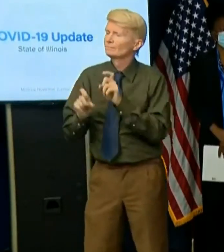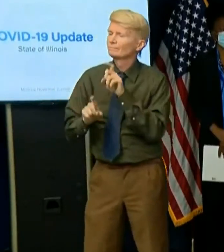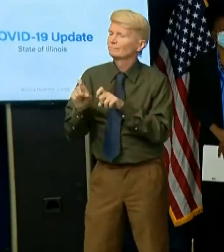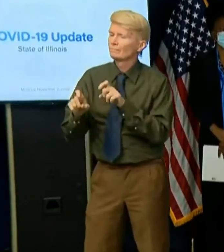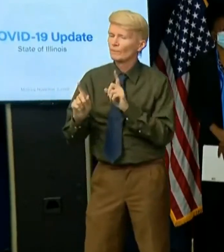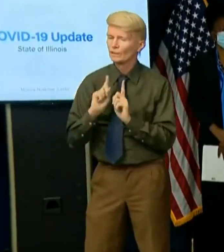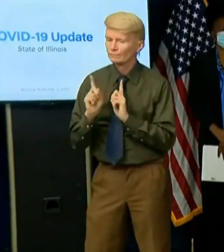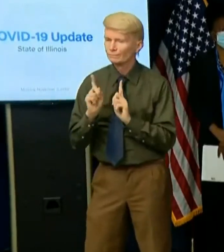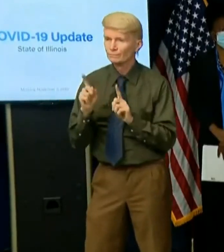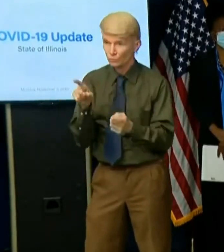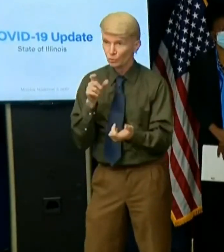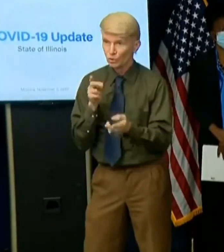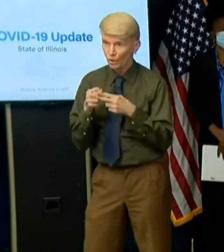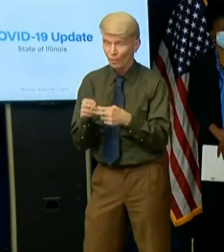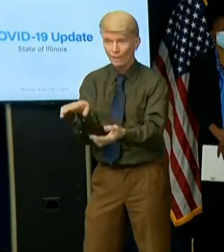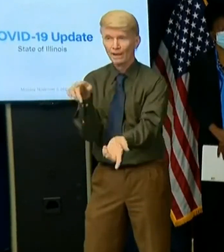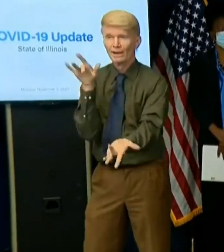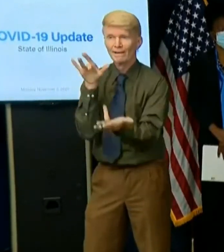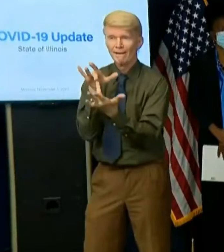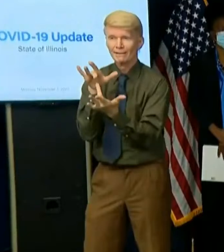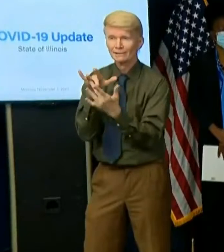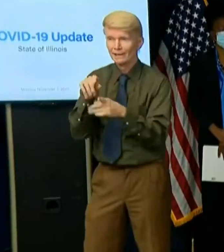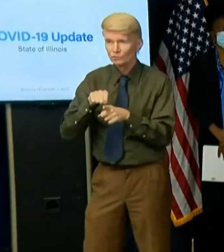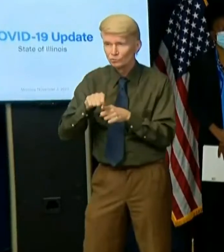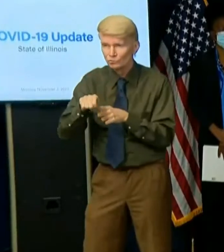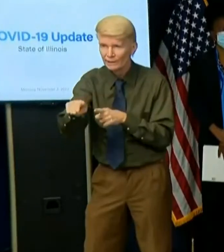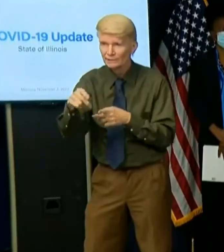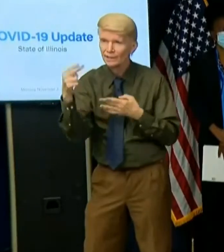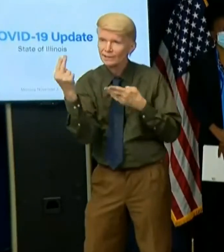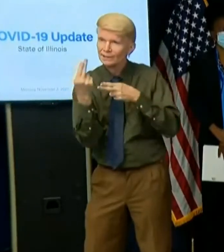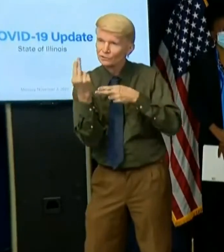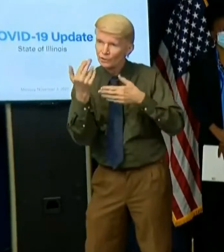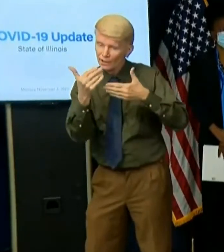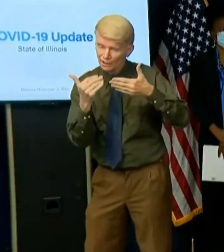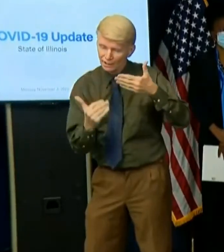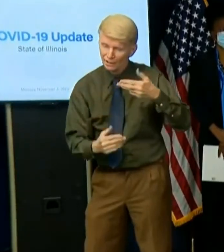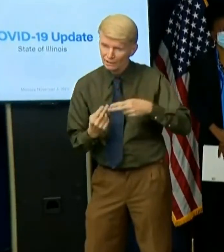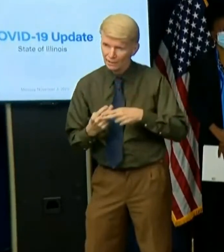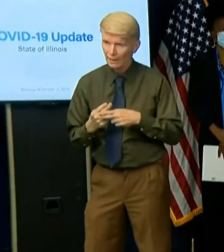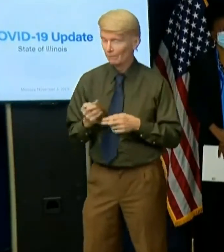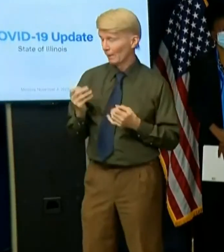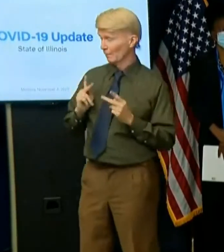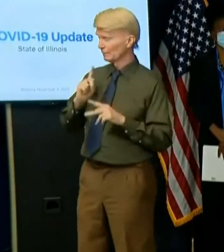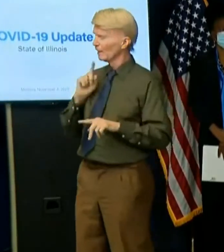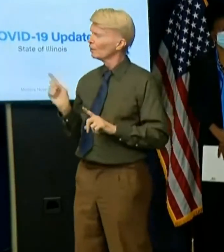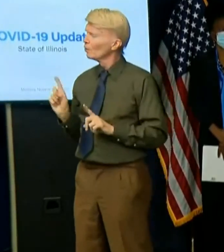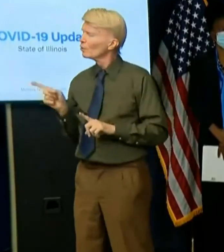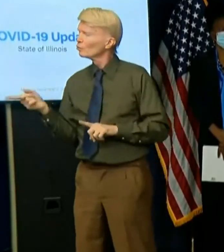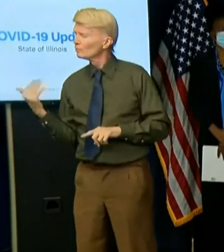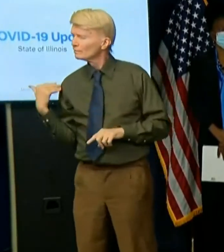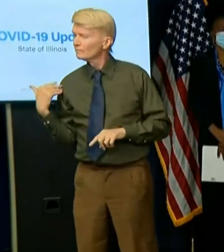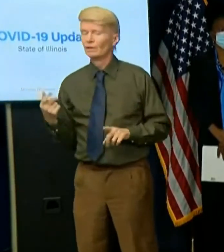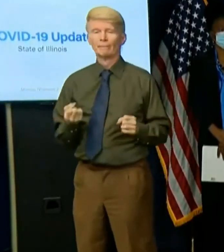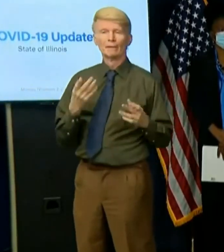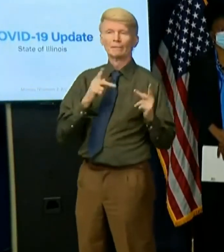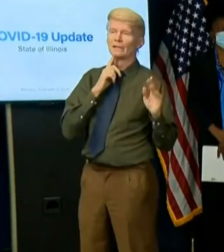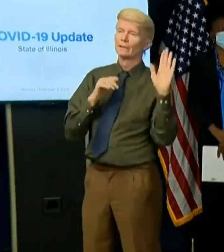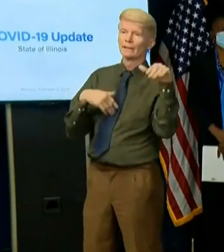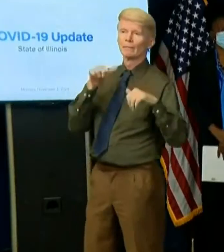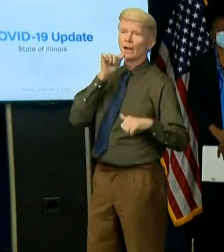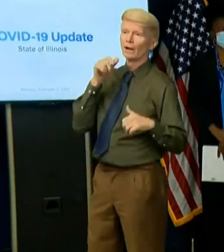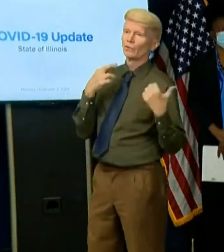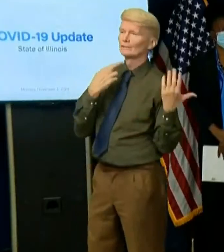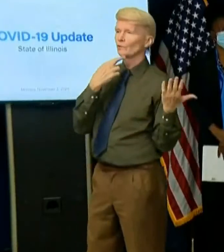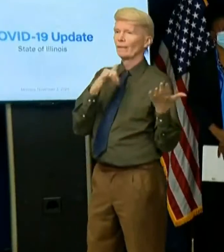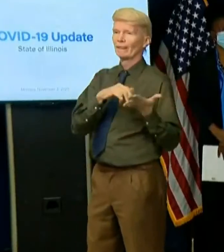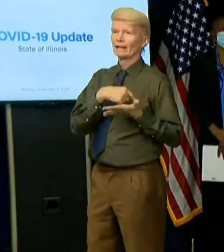the prior number of days, and almost everybody says, many people anyway, say that they were at a bar or restaurant